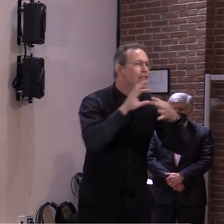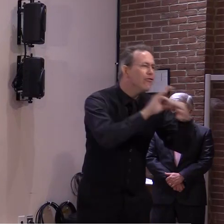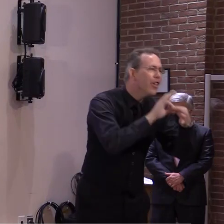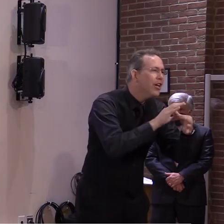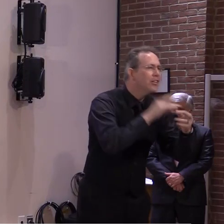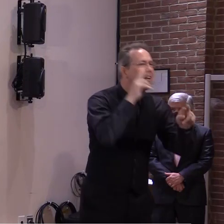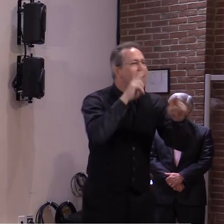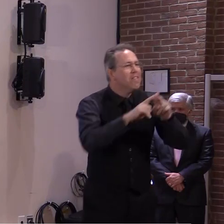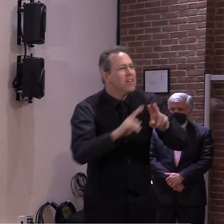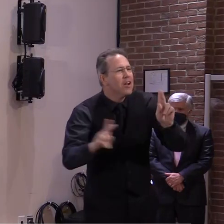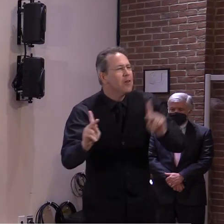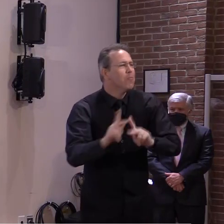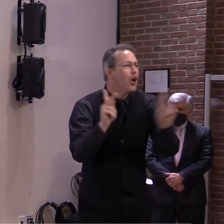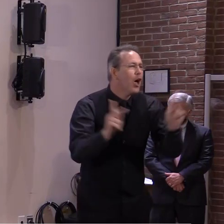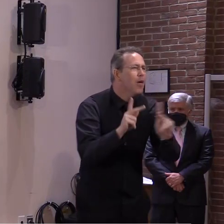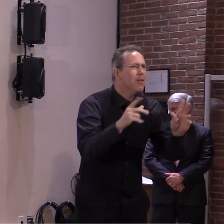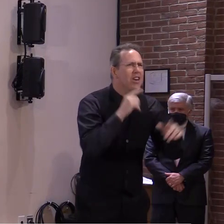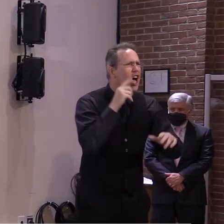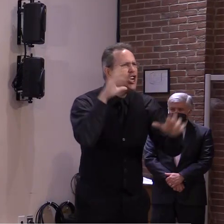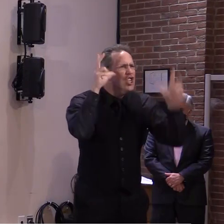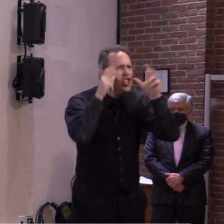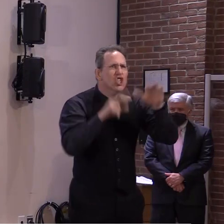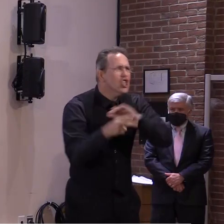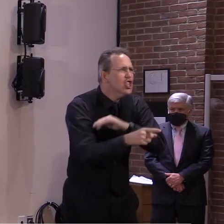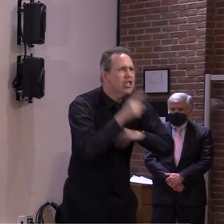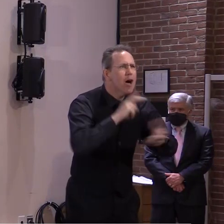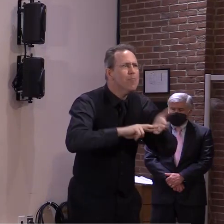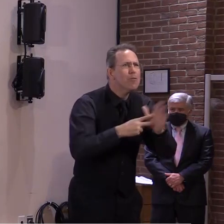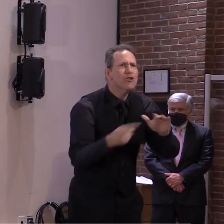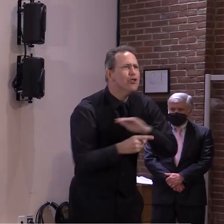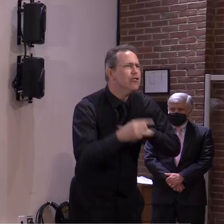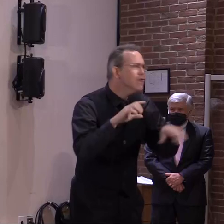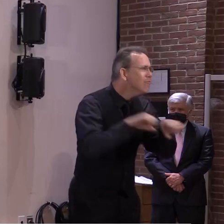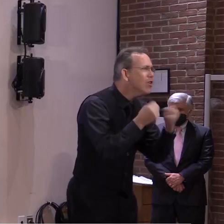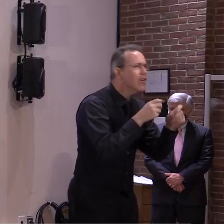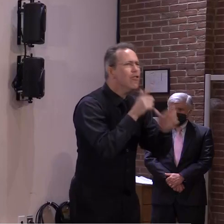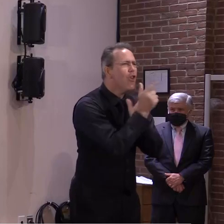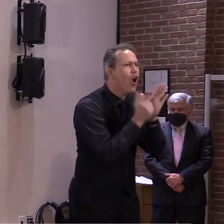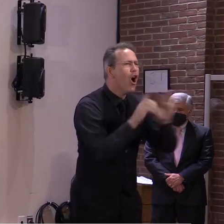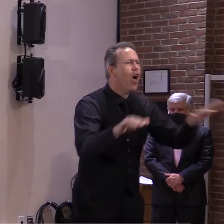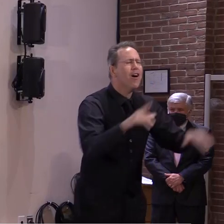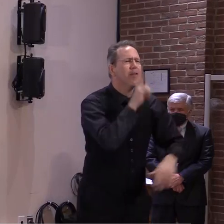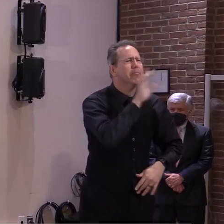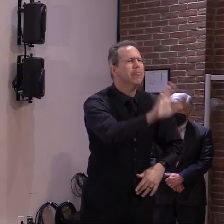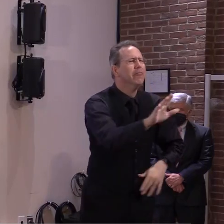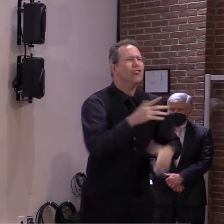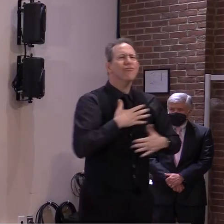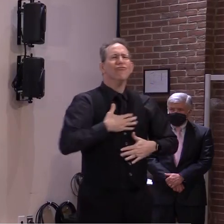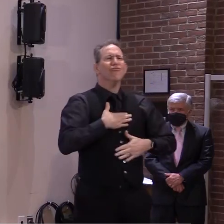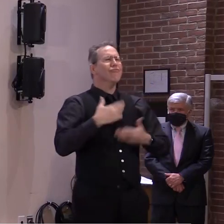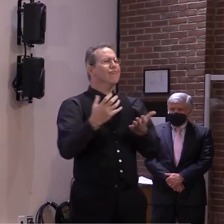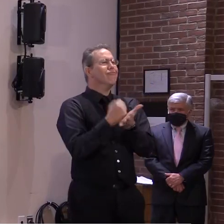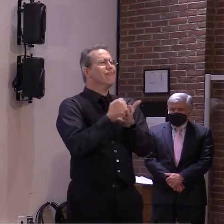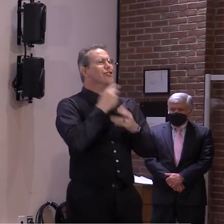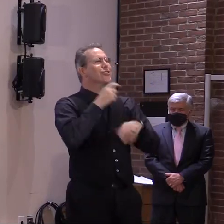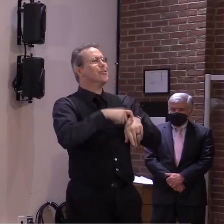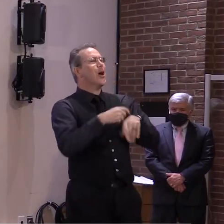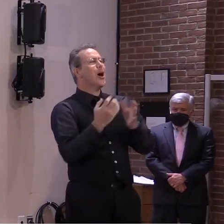impression go too far. But clearly, we do have evidence that not everyone is